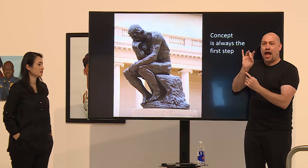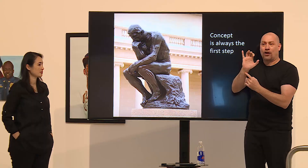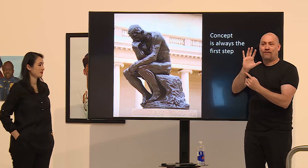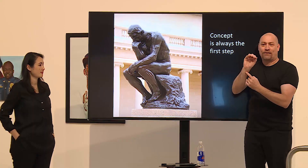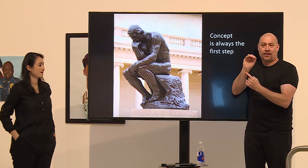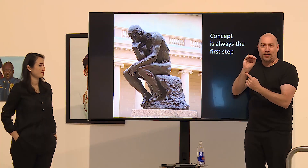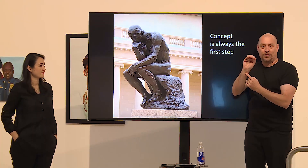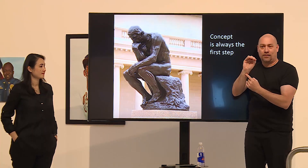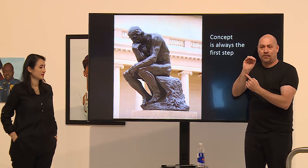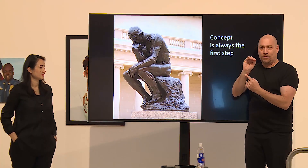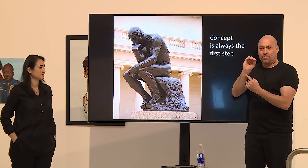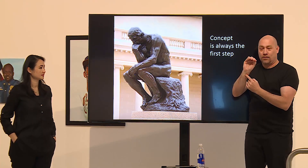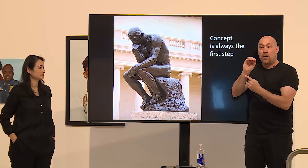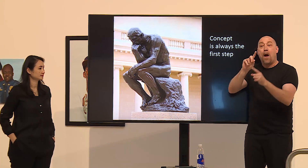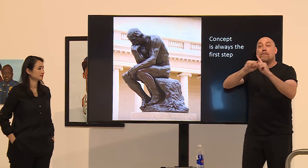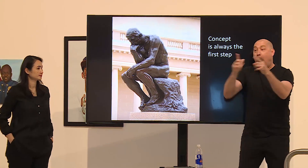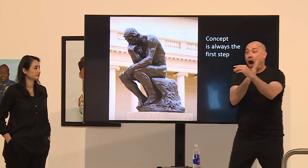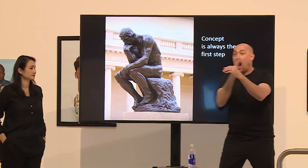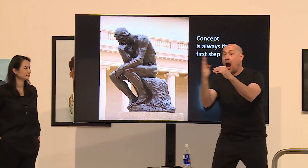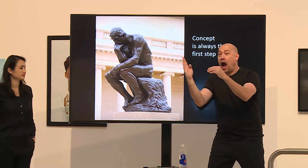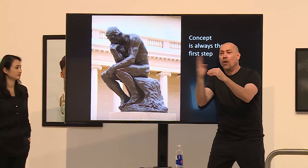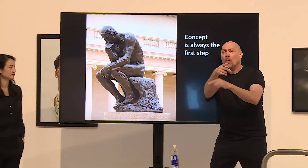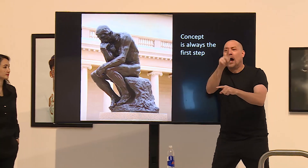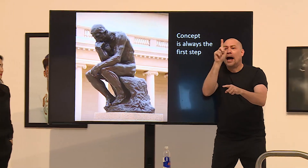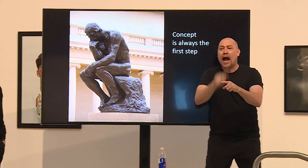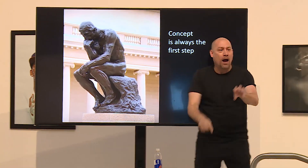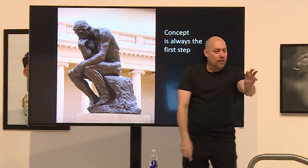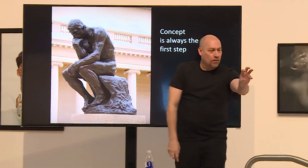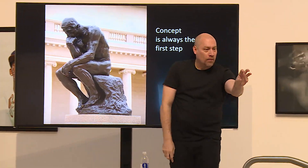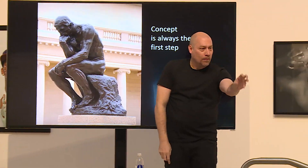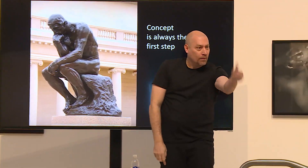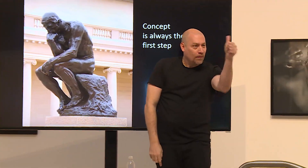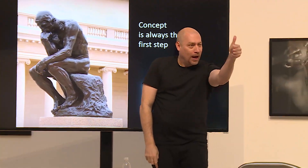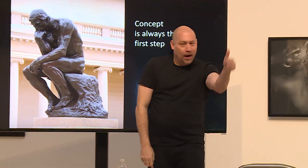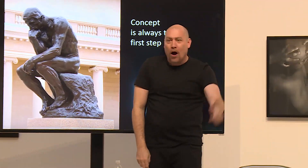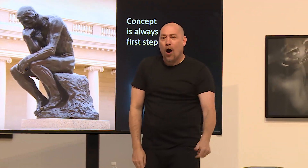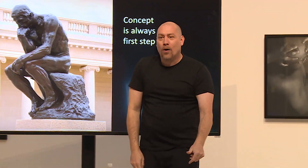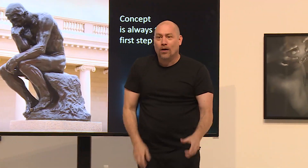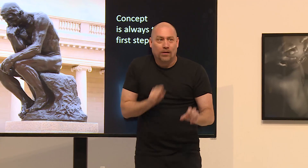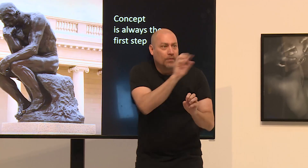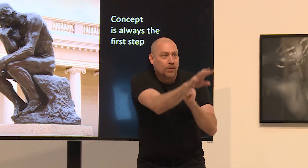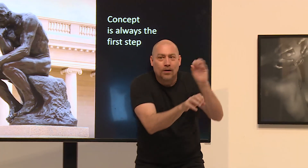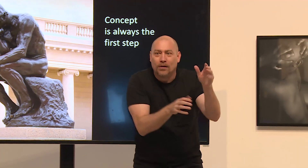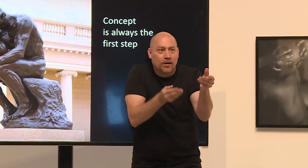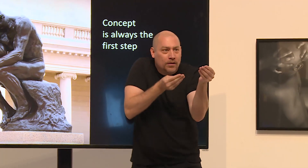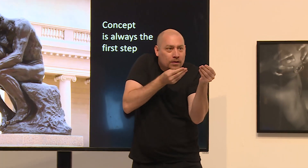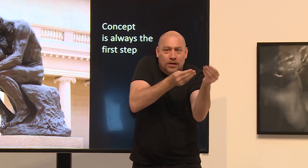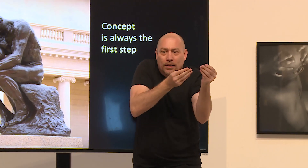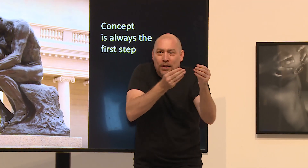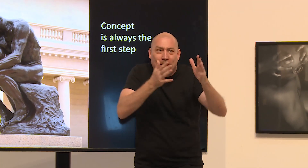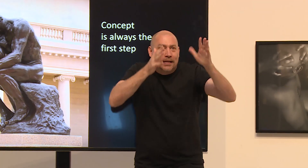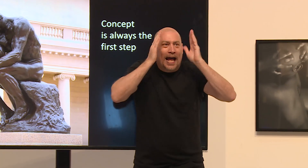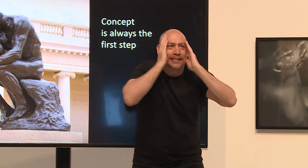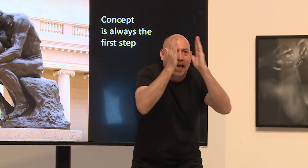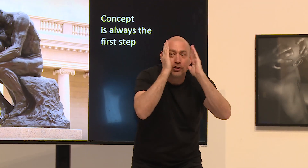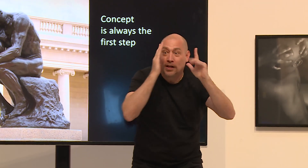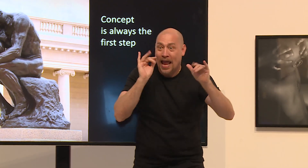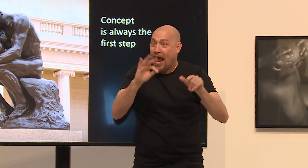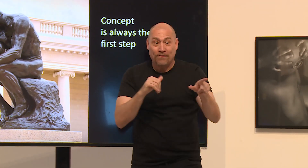Our perfect pizza temperature is 850. Now, this is not on a dial that you just turn to